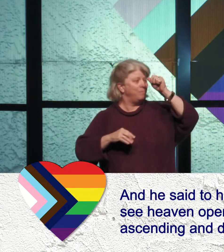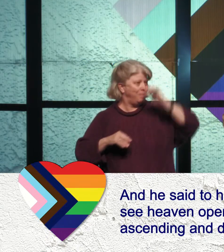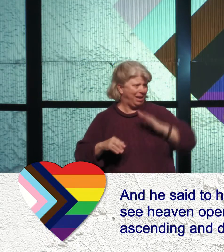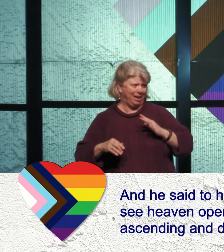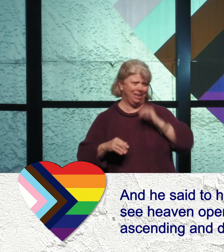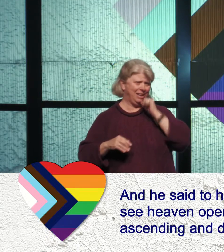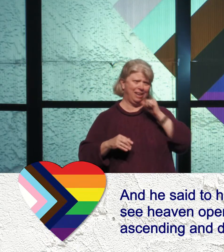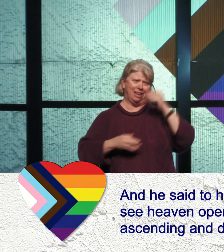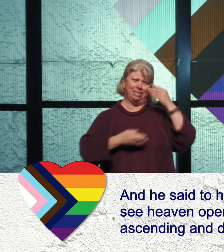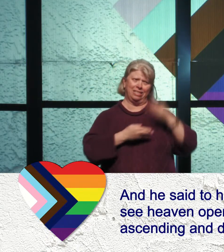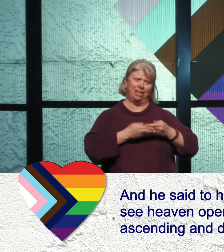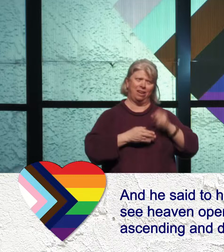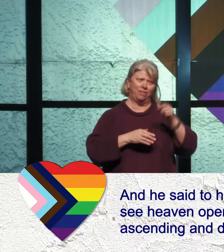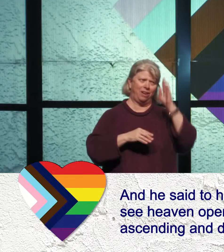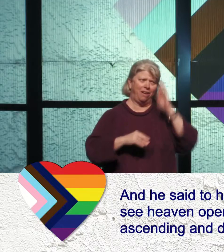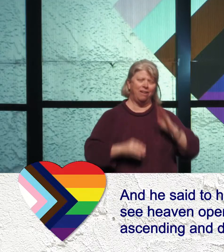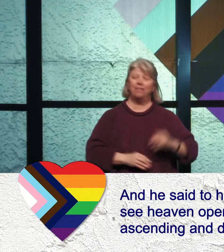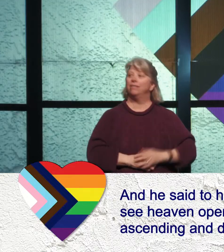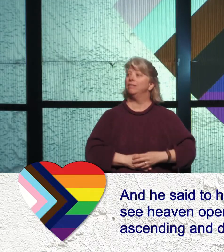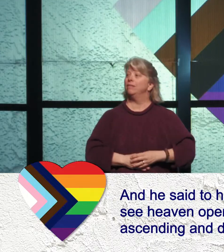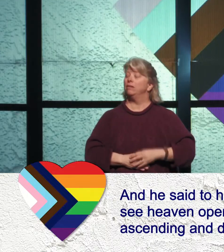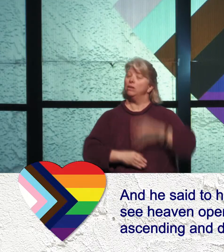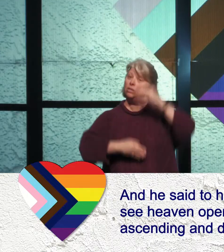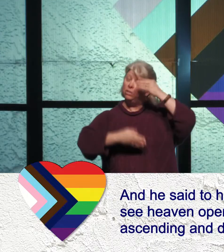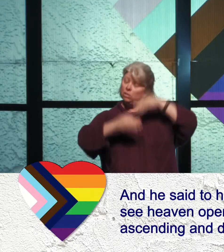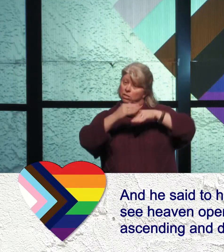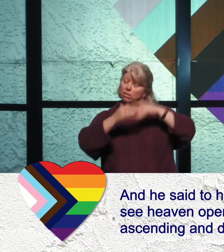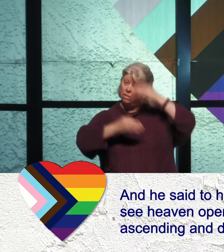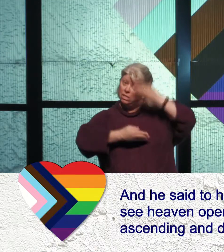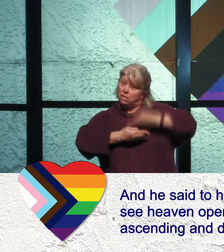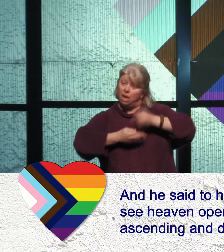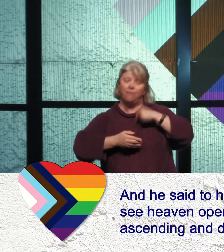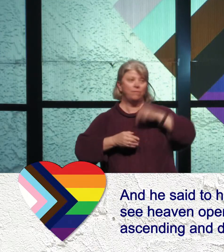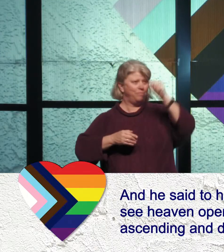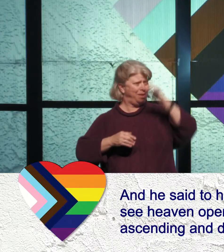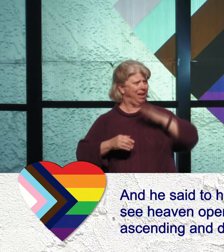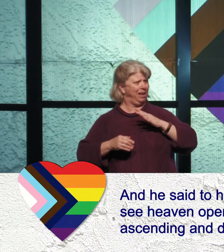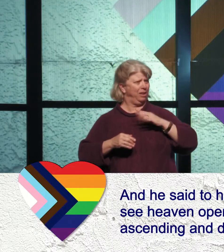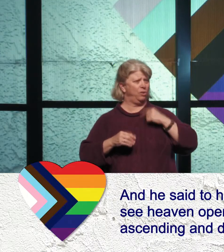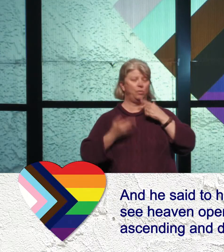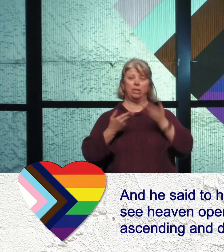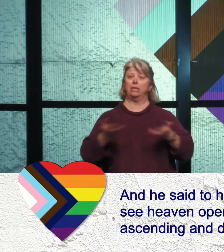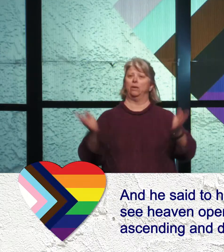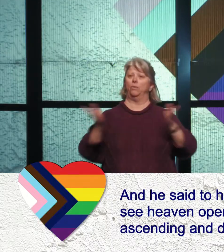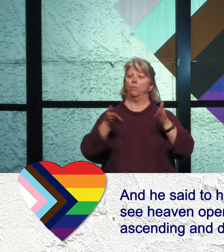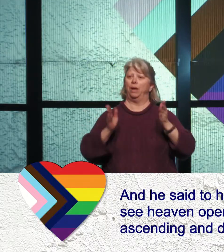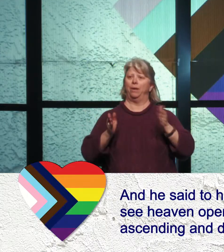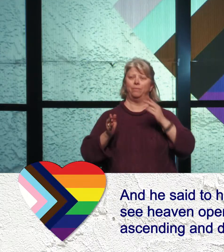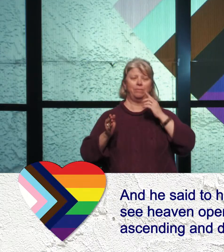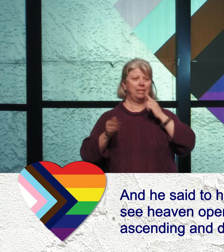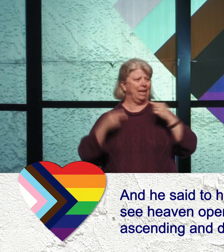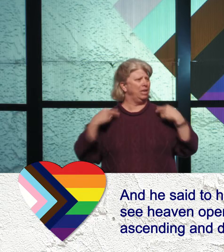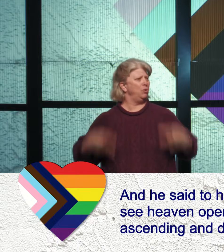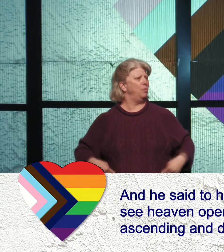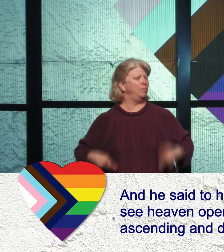not Son of God. Son of Man is oftentimes is just a very generic way of saying